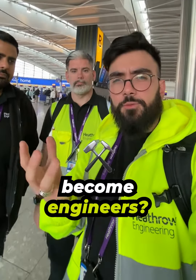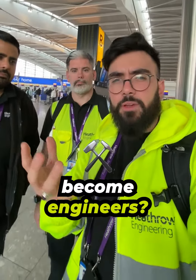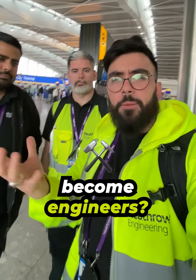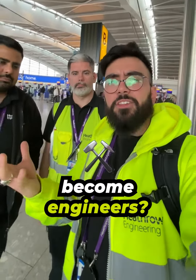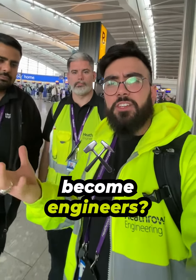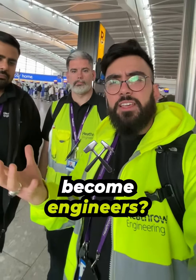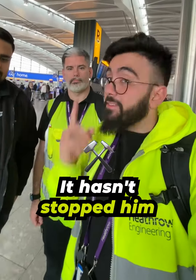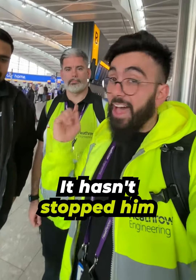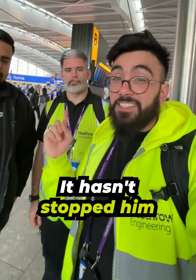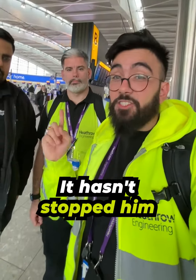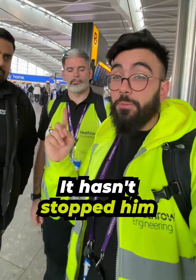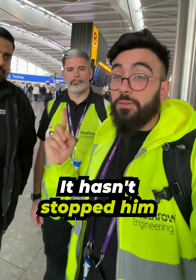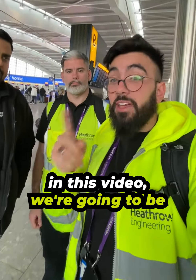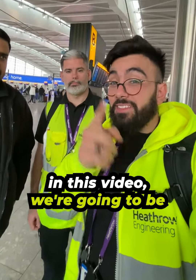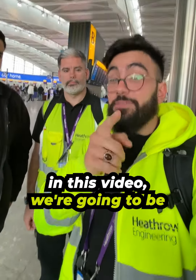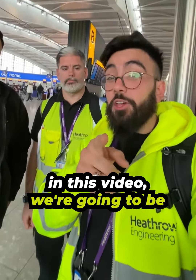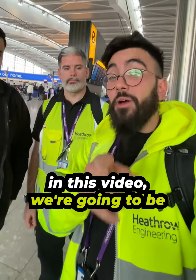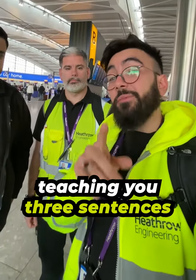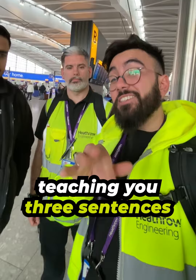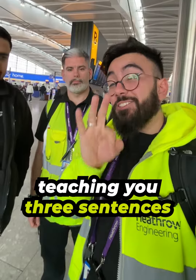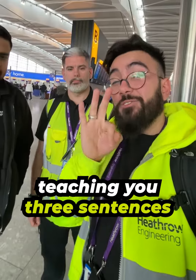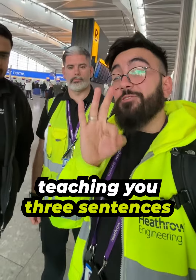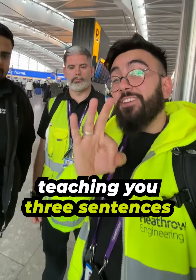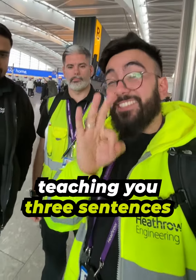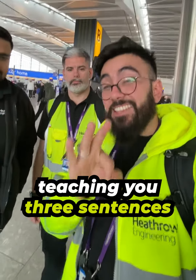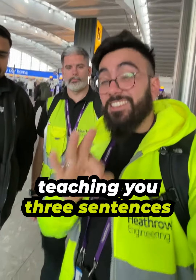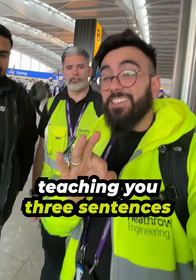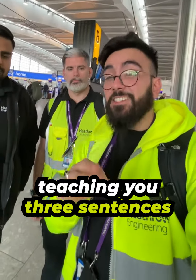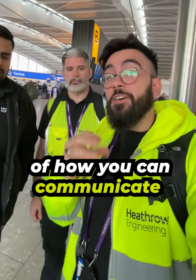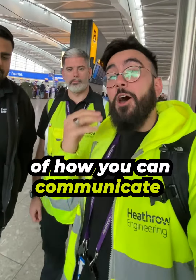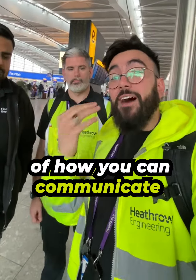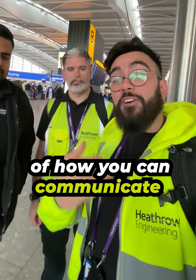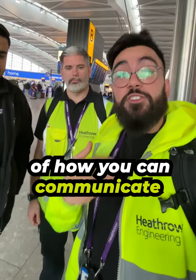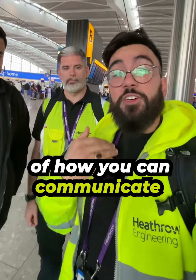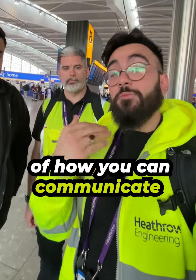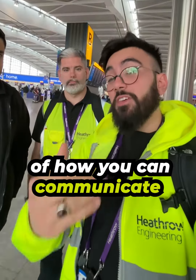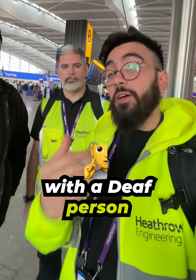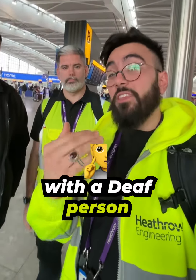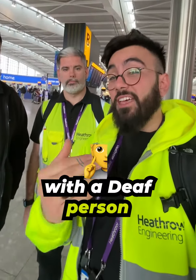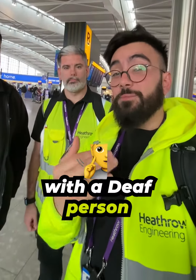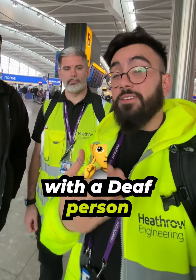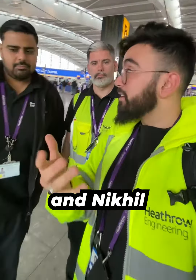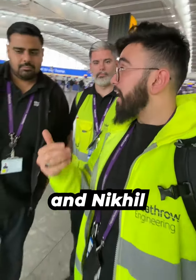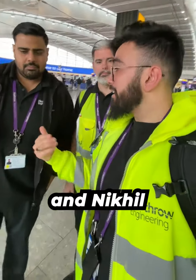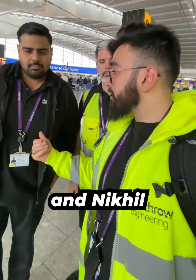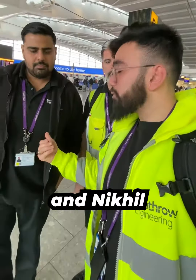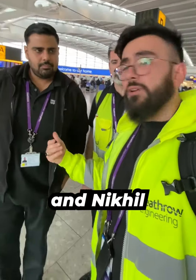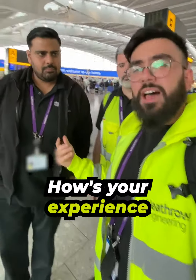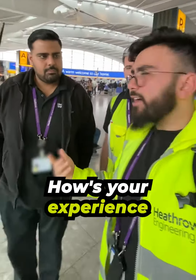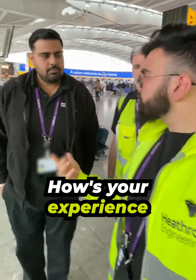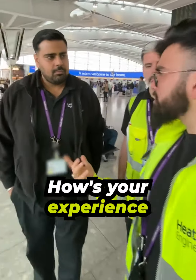become engineers? That hasn't stopped him. In this video, we're going to be teaching you three sentences of how you can communicate with a deaf person. And Nicol, how's your experience